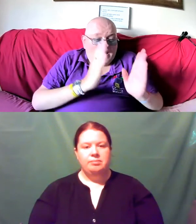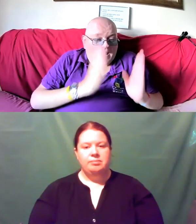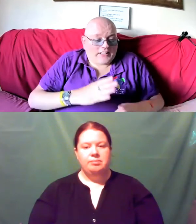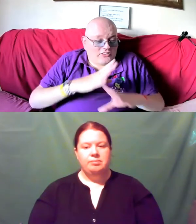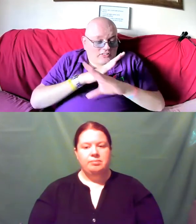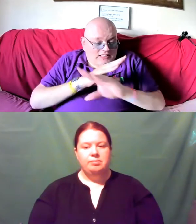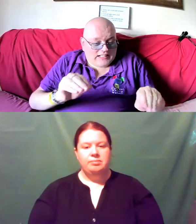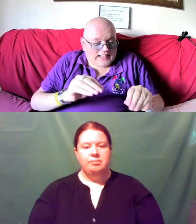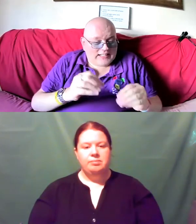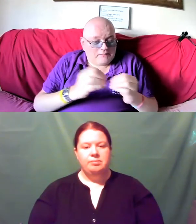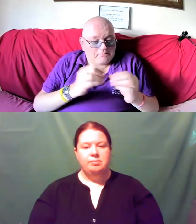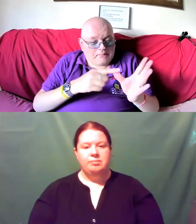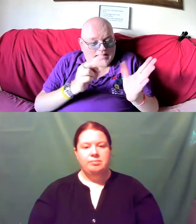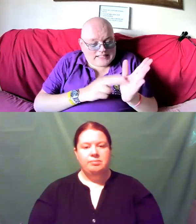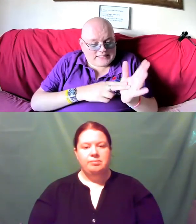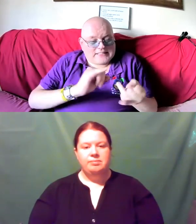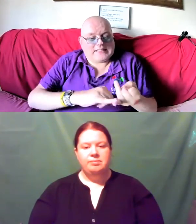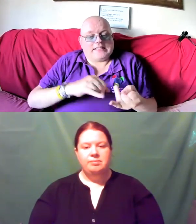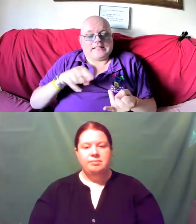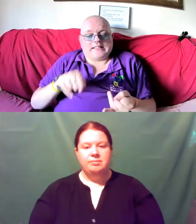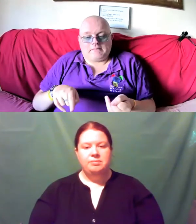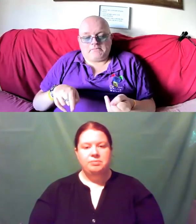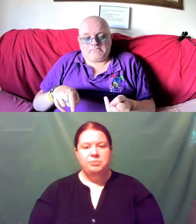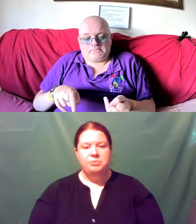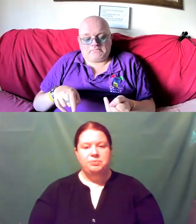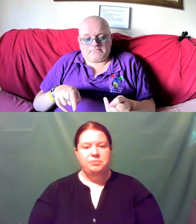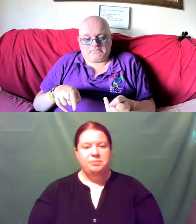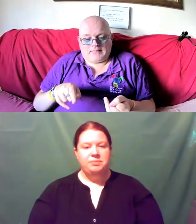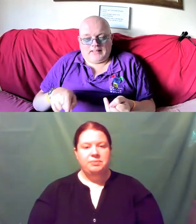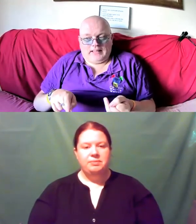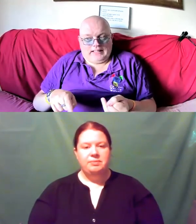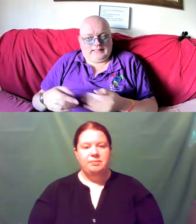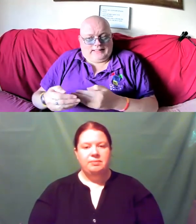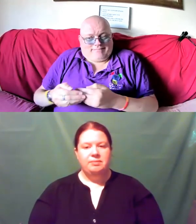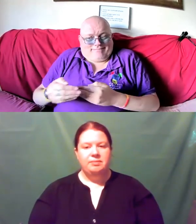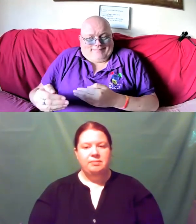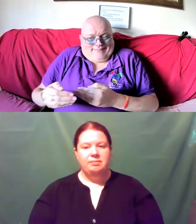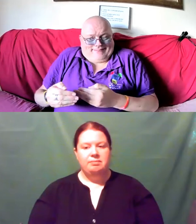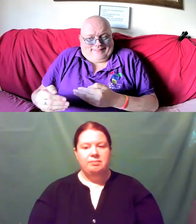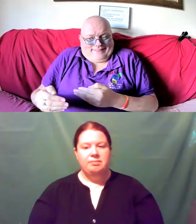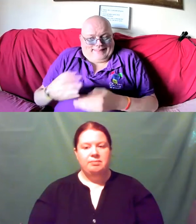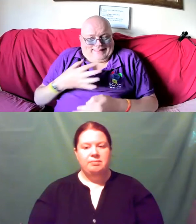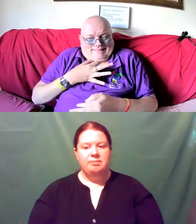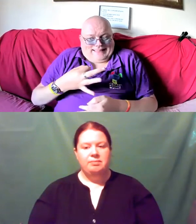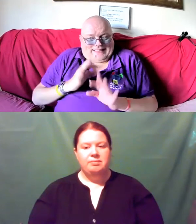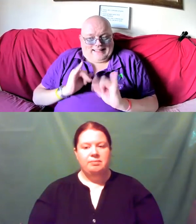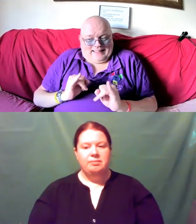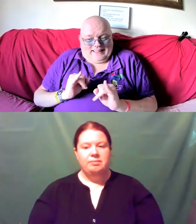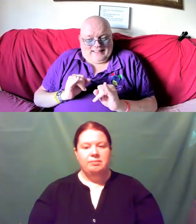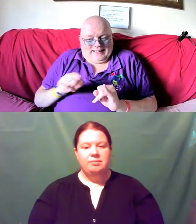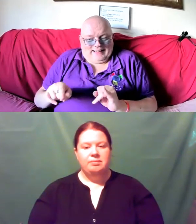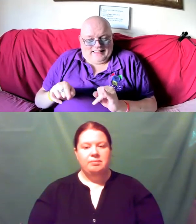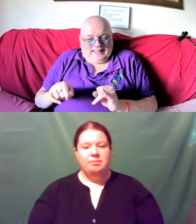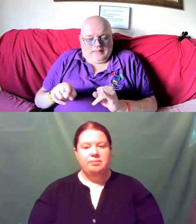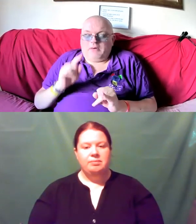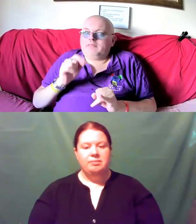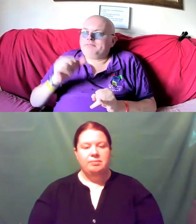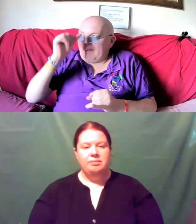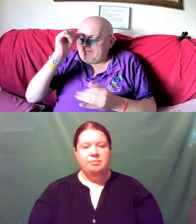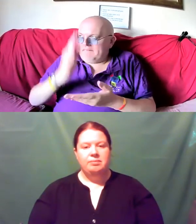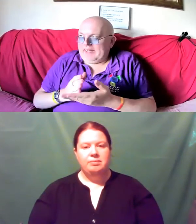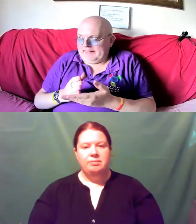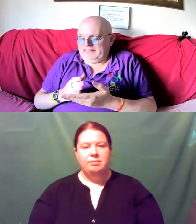the actual Sunday. It was really close anyhow, that we'd taken a leap of faith and took a